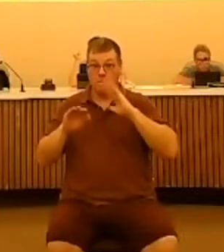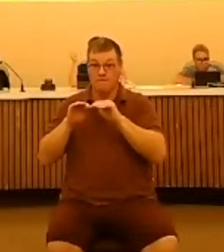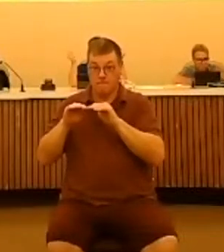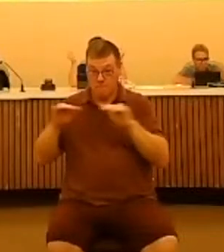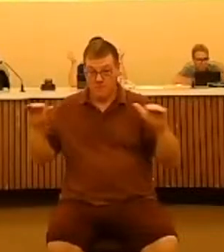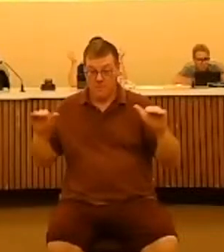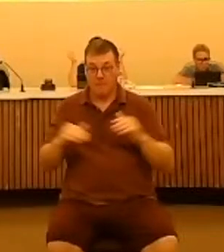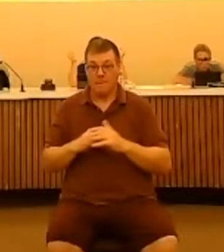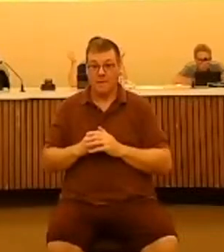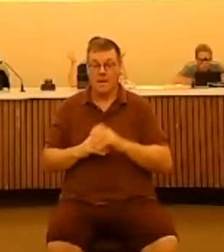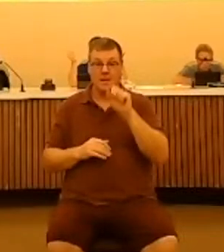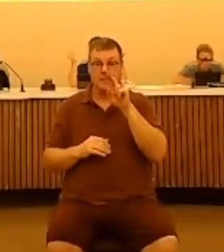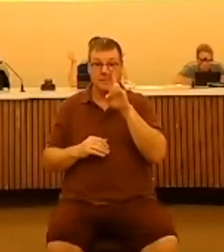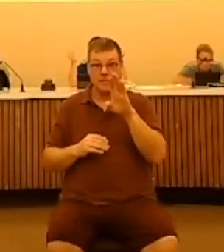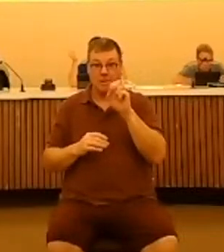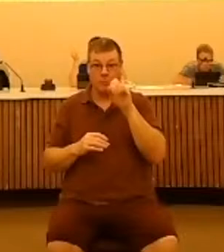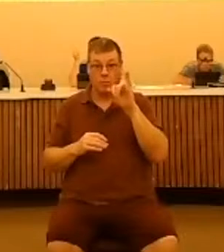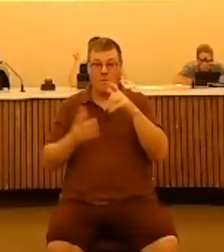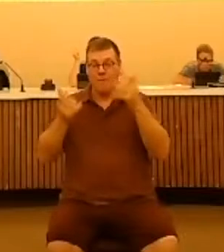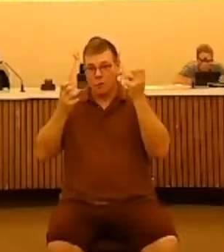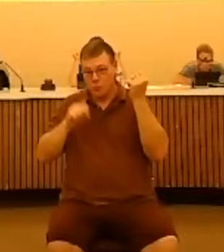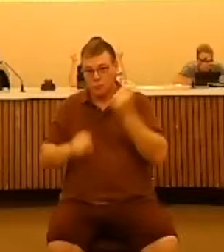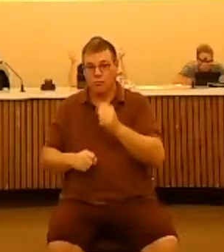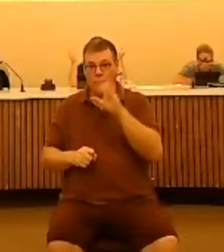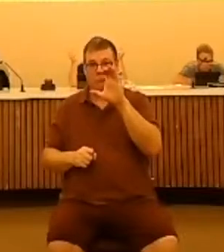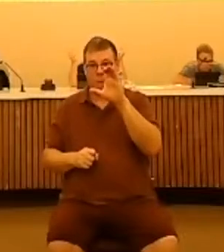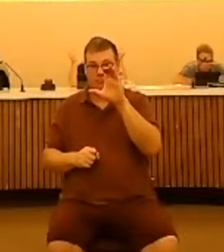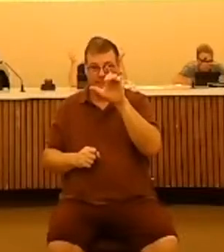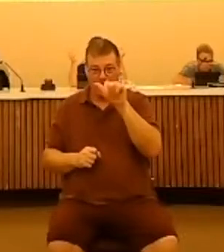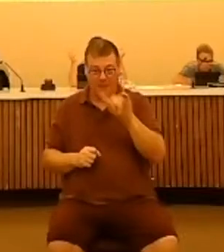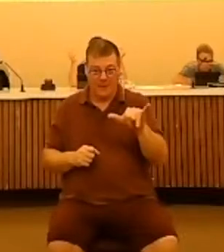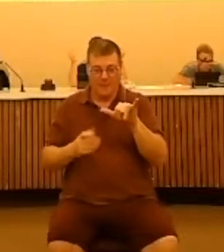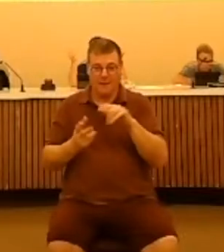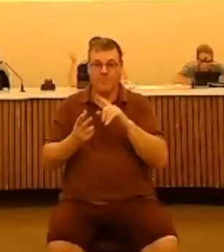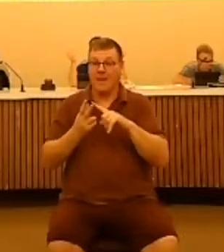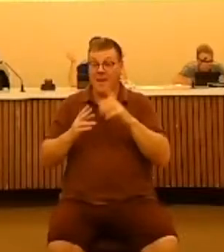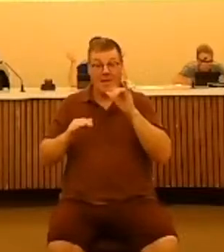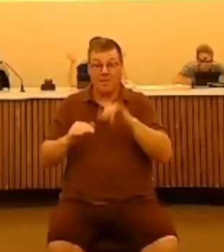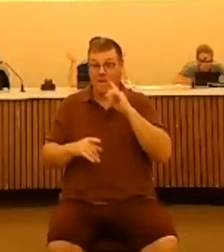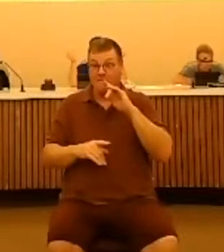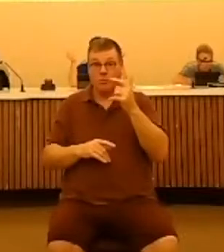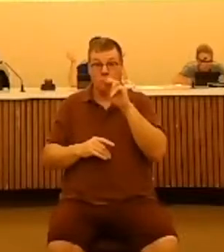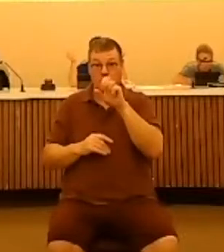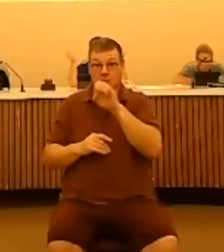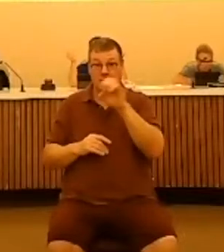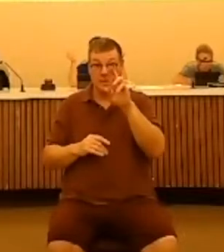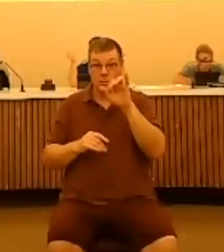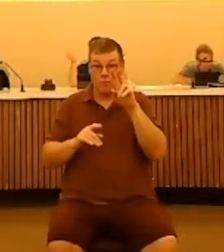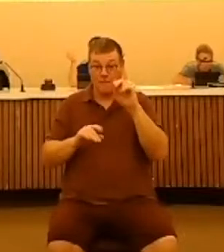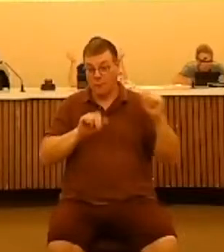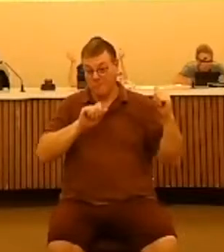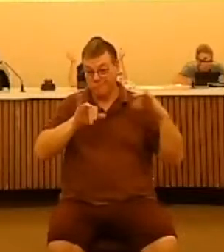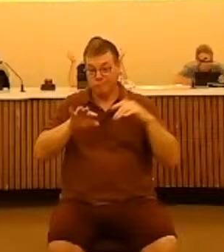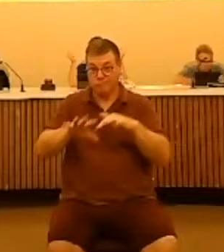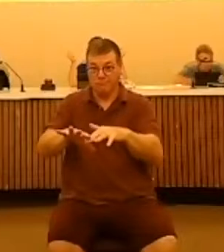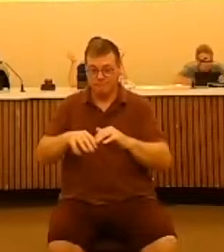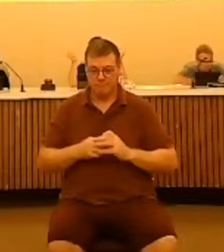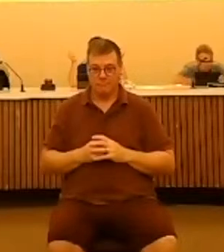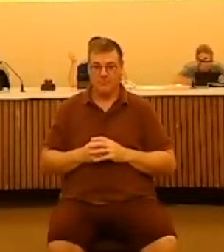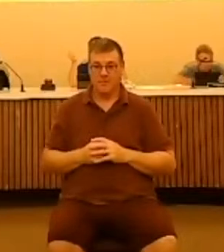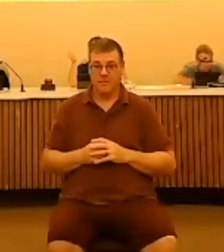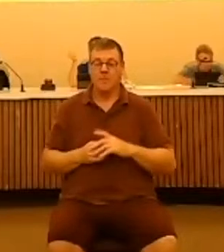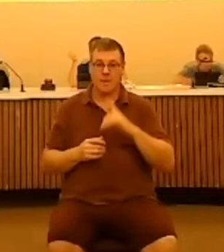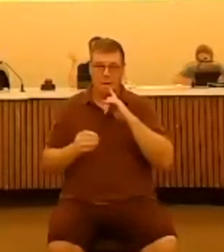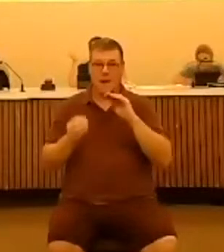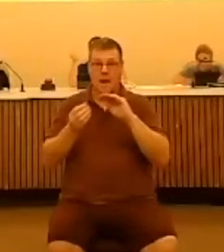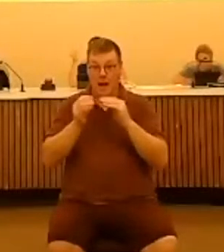a subsoil that is high clay content, and is basically the floodplain for the Genesee River. Yeah. Right. So there's a number